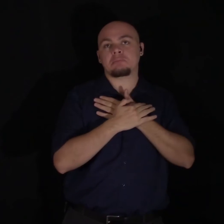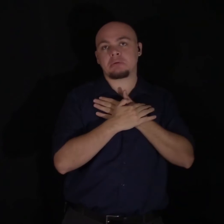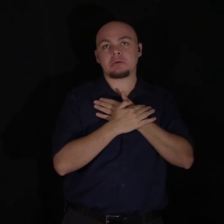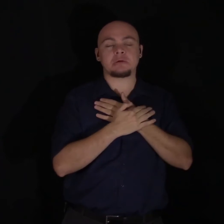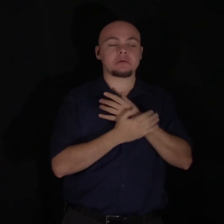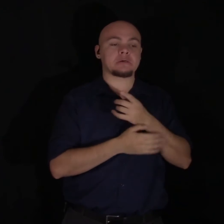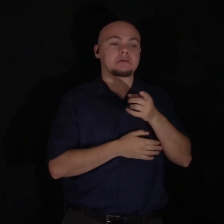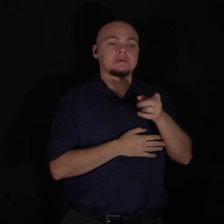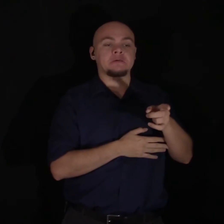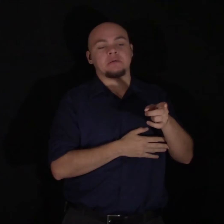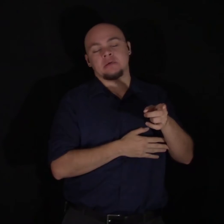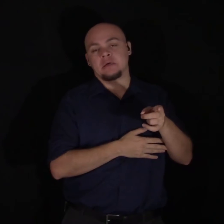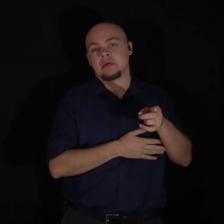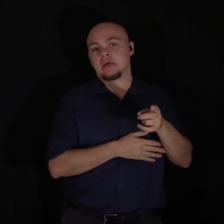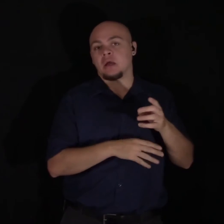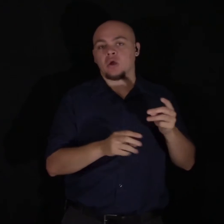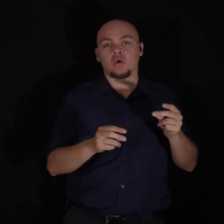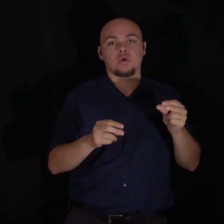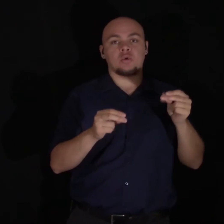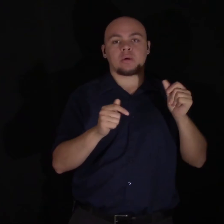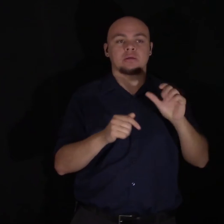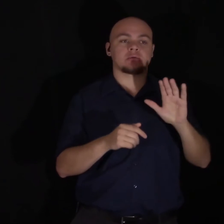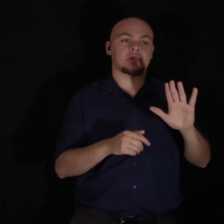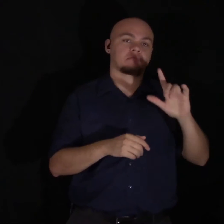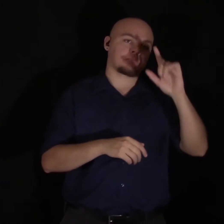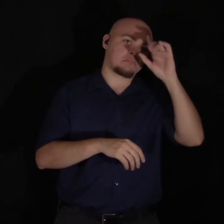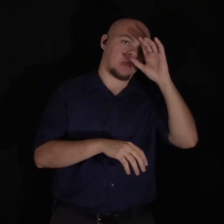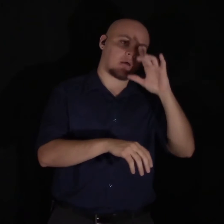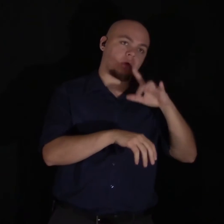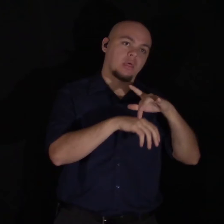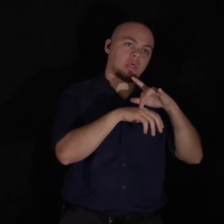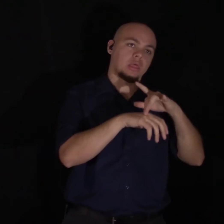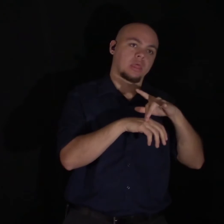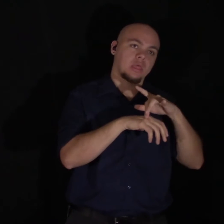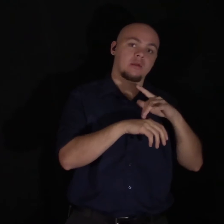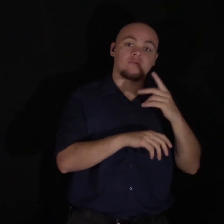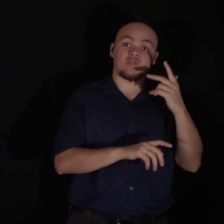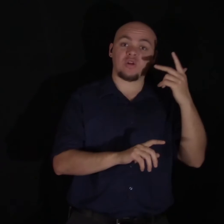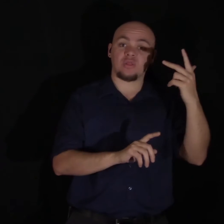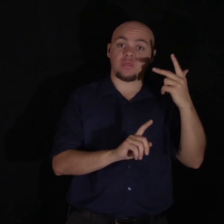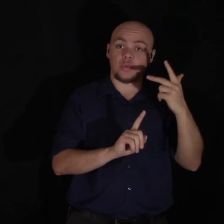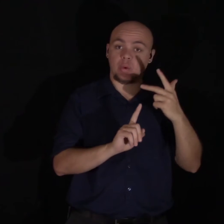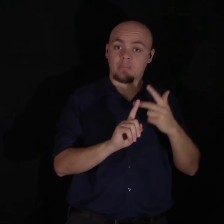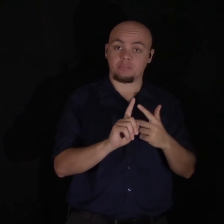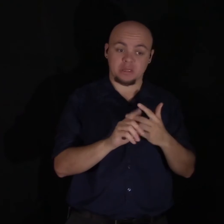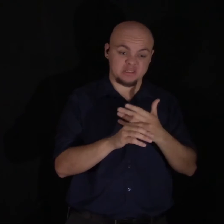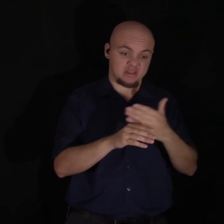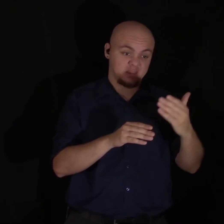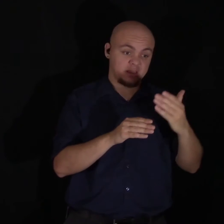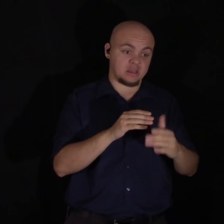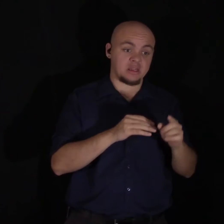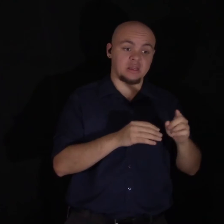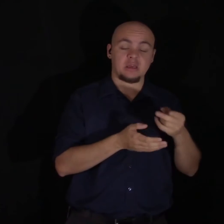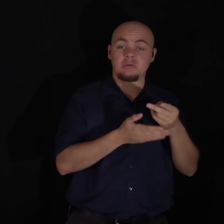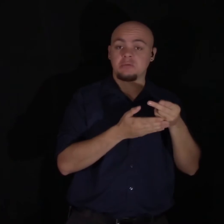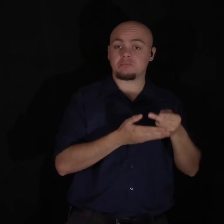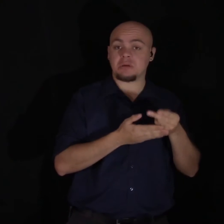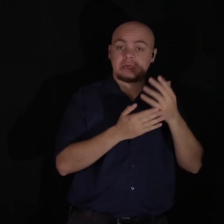length it took so fast hold of his mind that at the end of 3 months he lay on a bed of sickness, incapable of